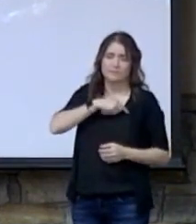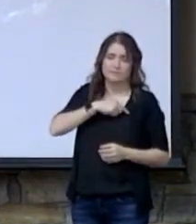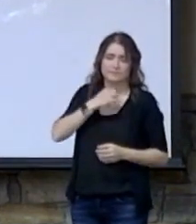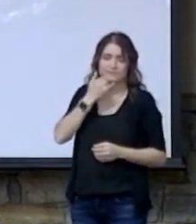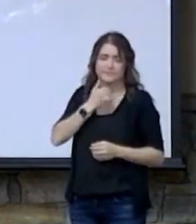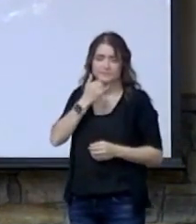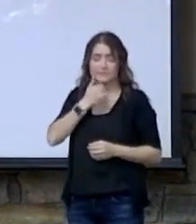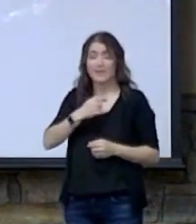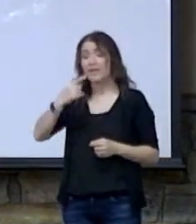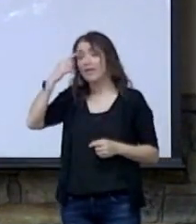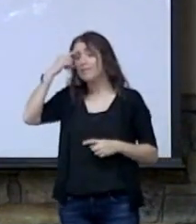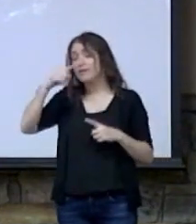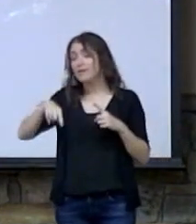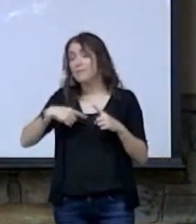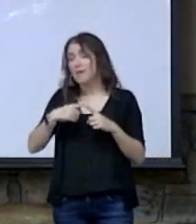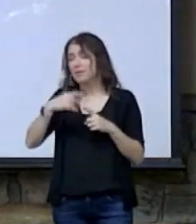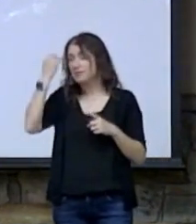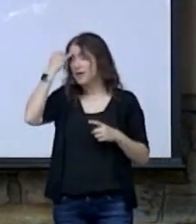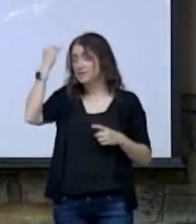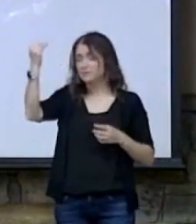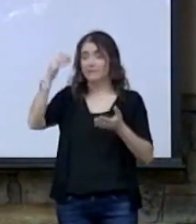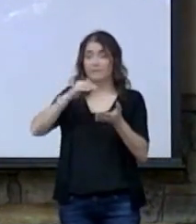You think about the idea of forgiveness.